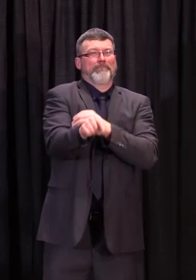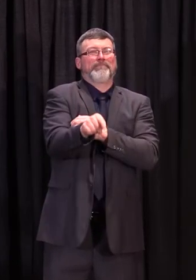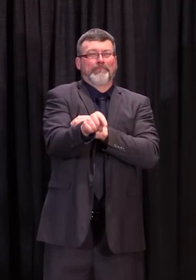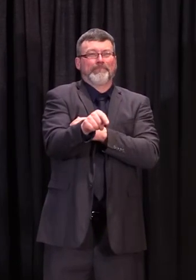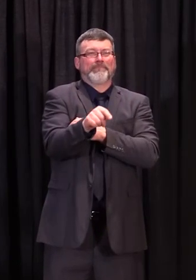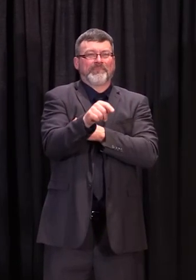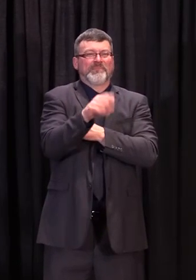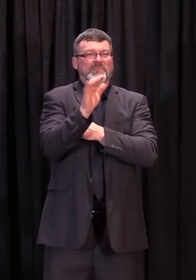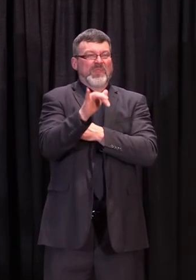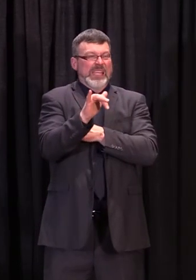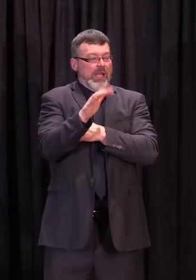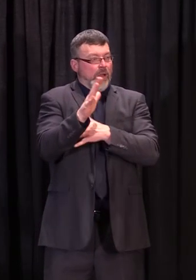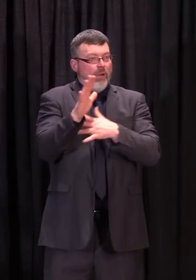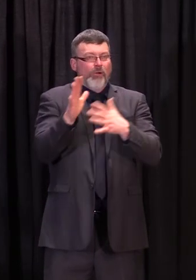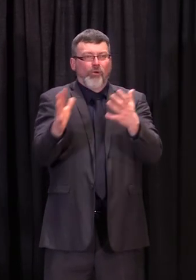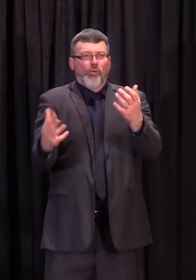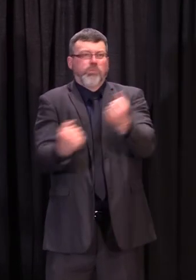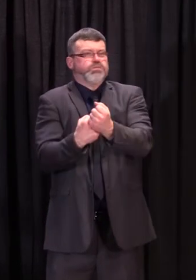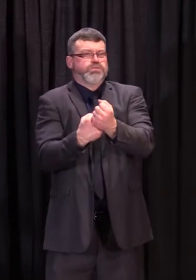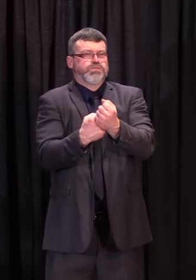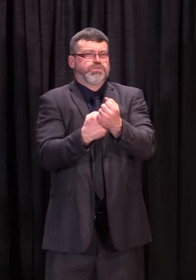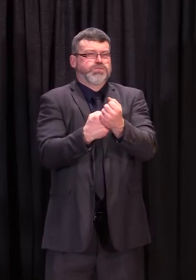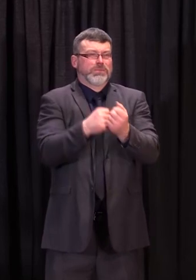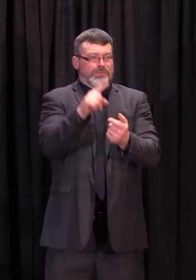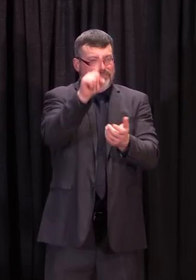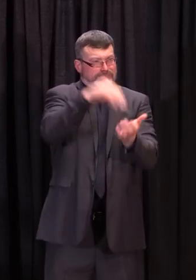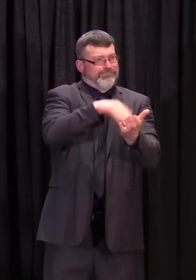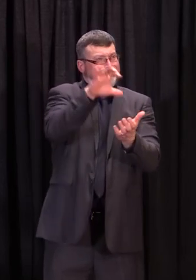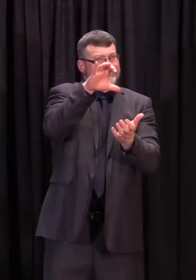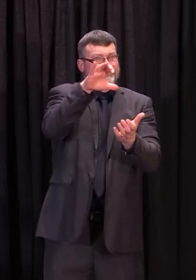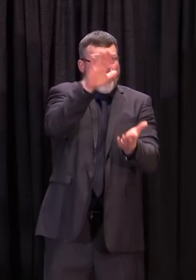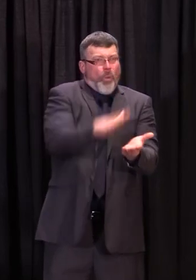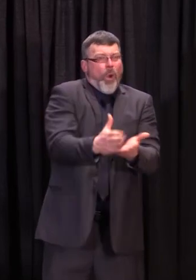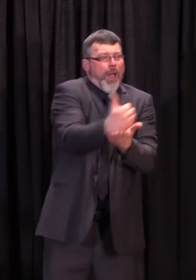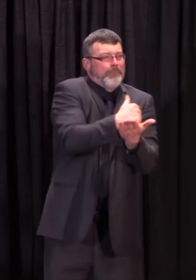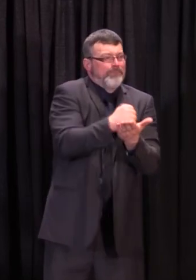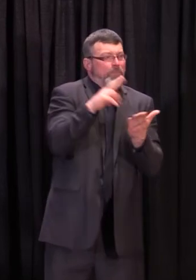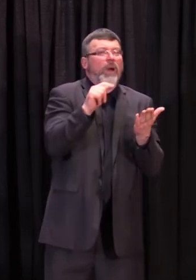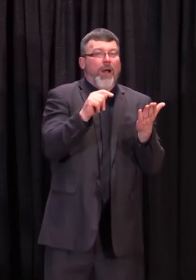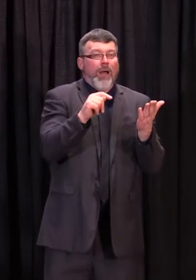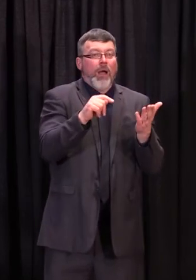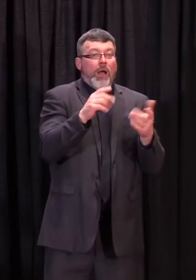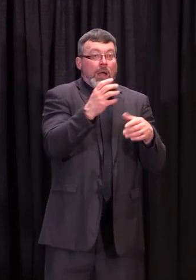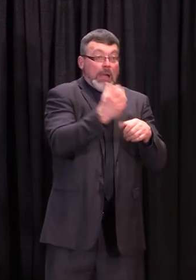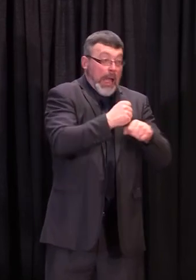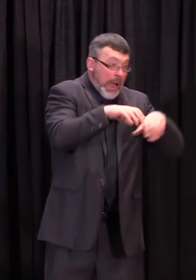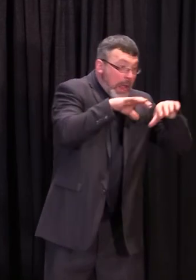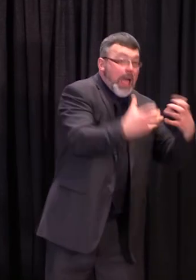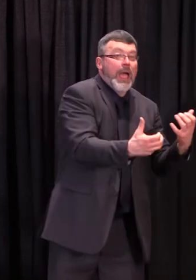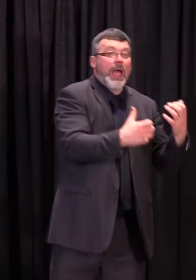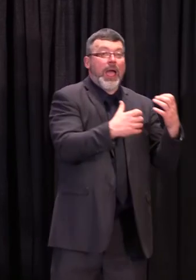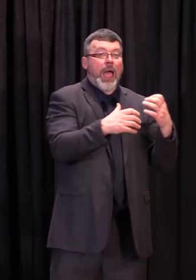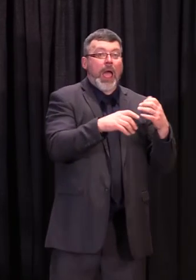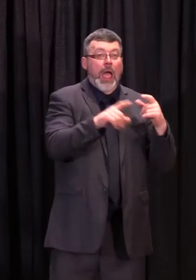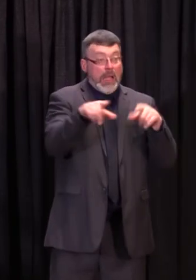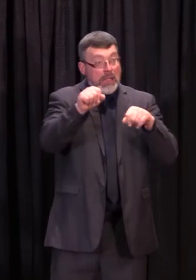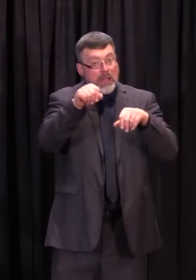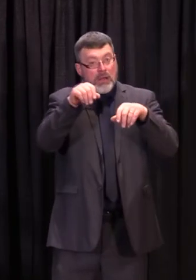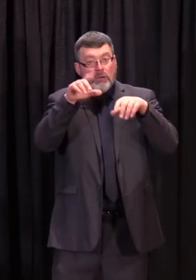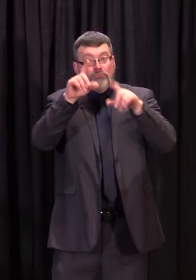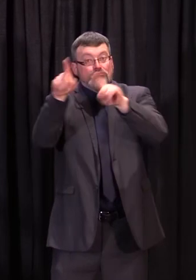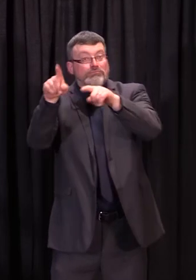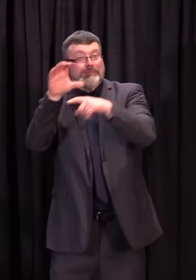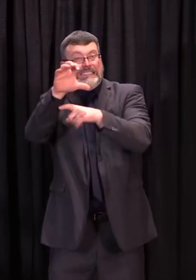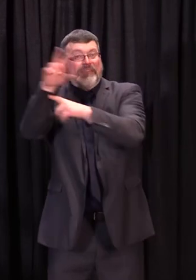low-income Vermonters take classes and get training at CCV for free. If we add another 1.5